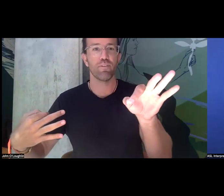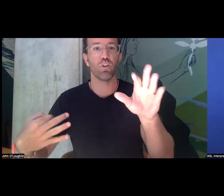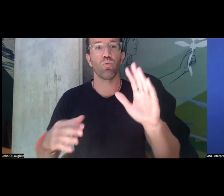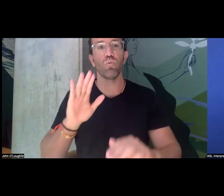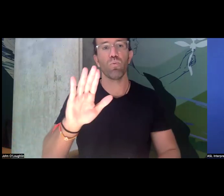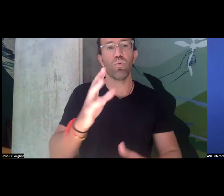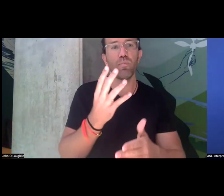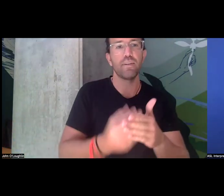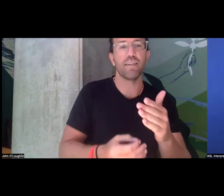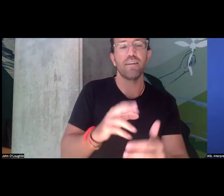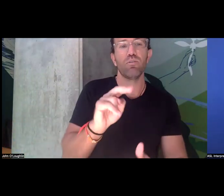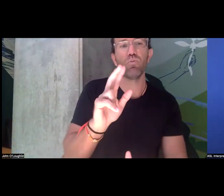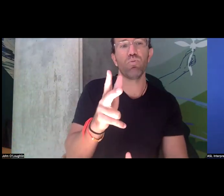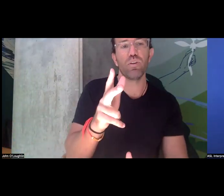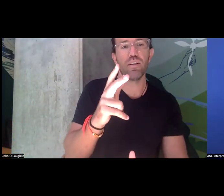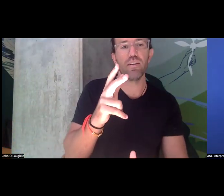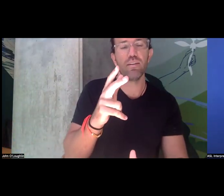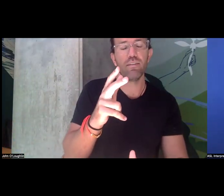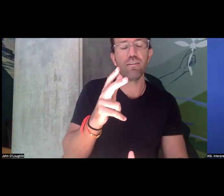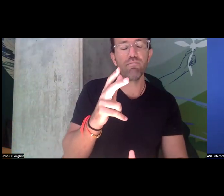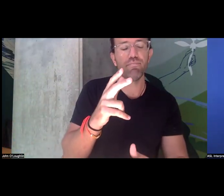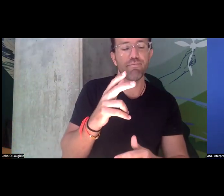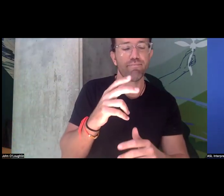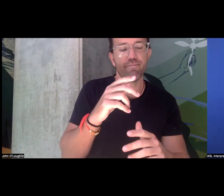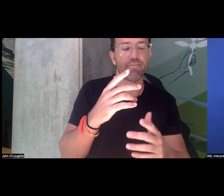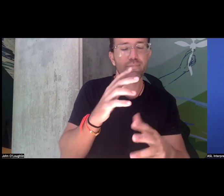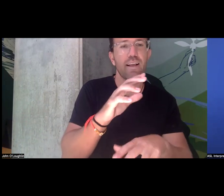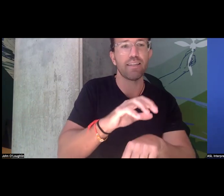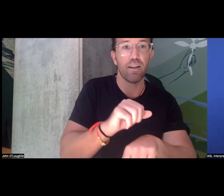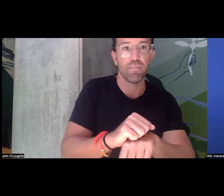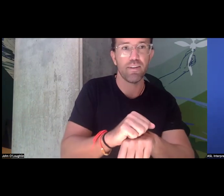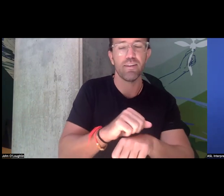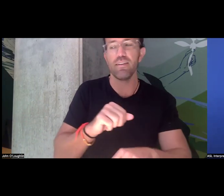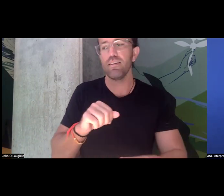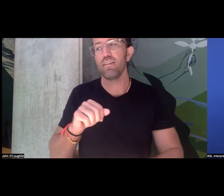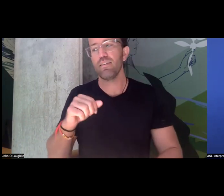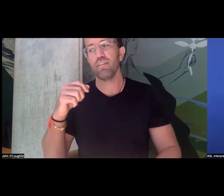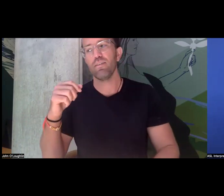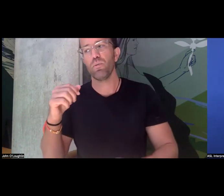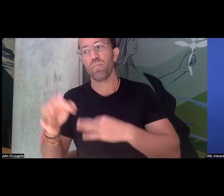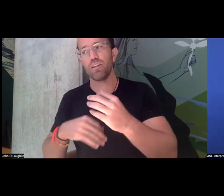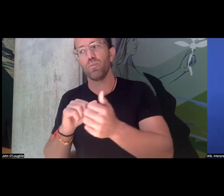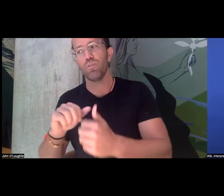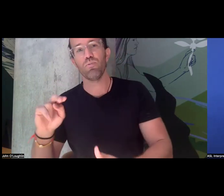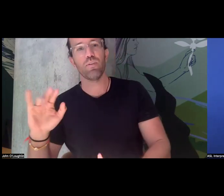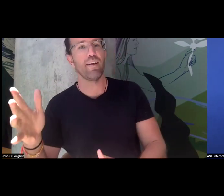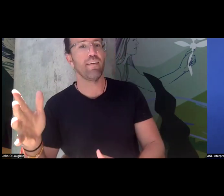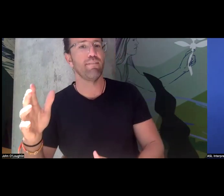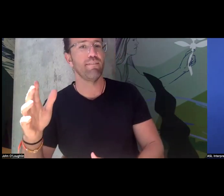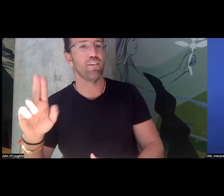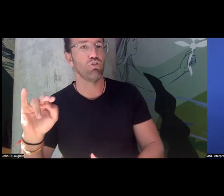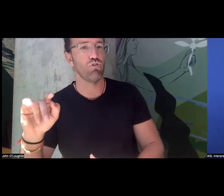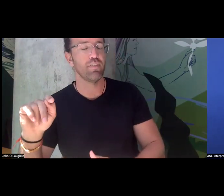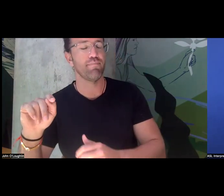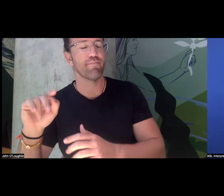to make up your missing assignment on Unit 3 that you got a 0 for. So you